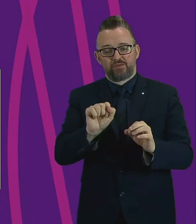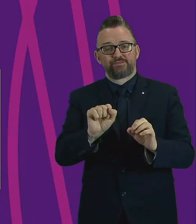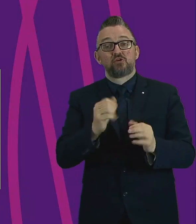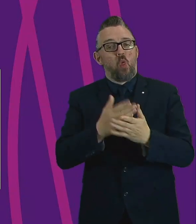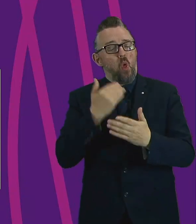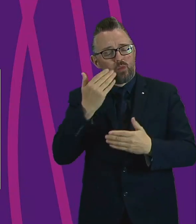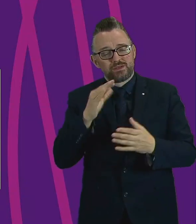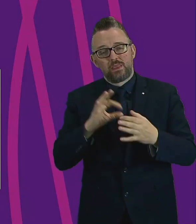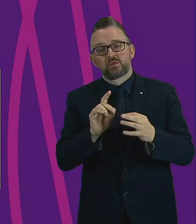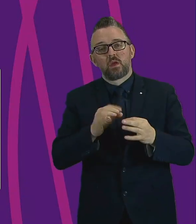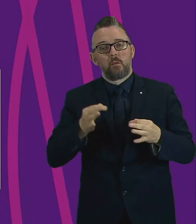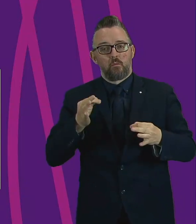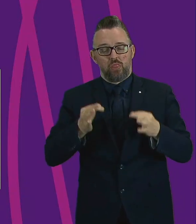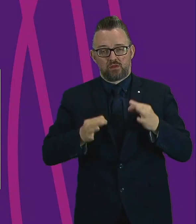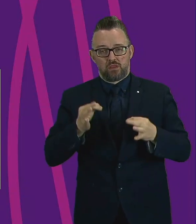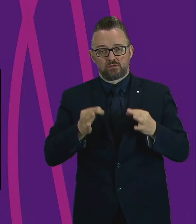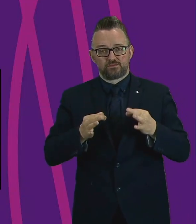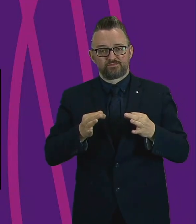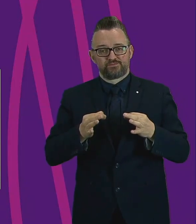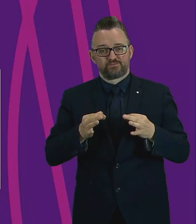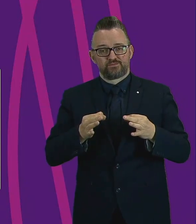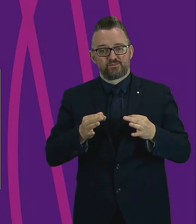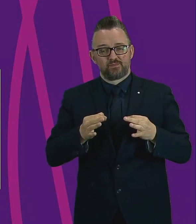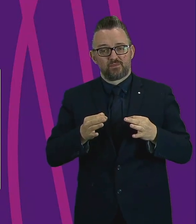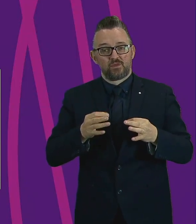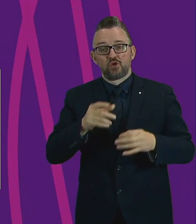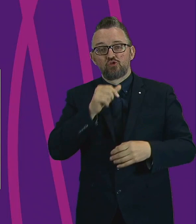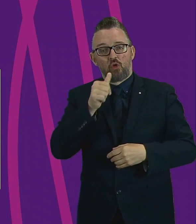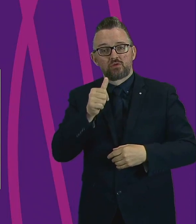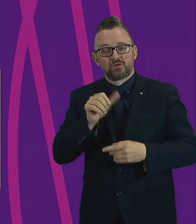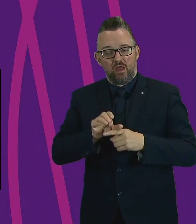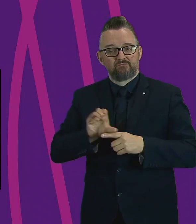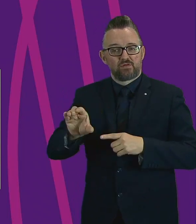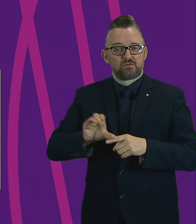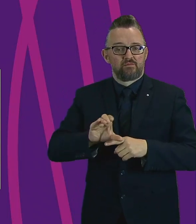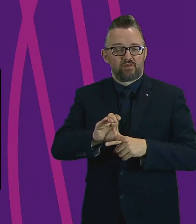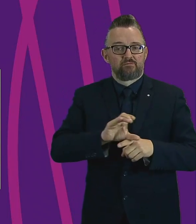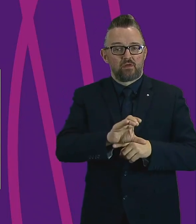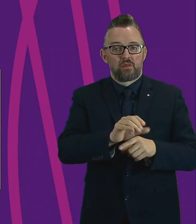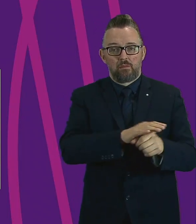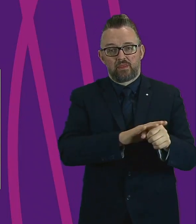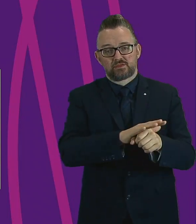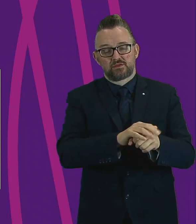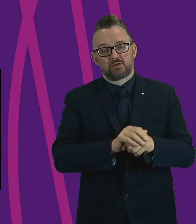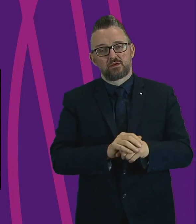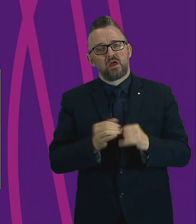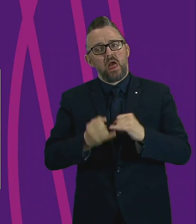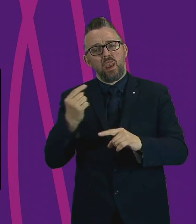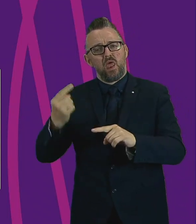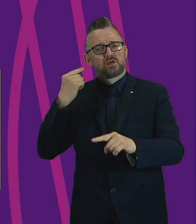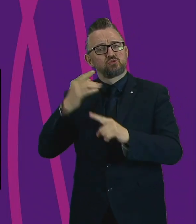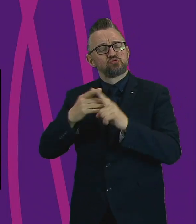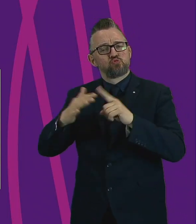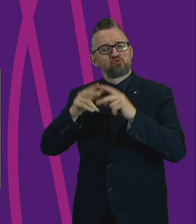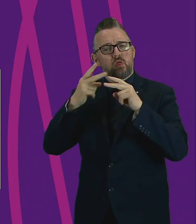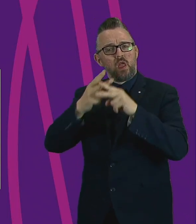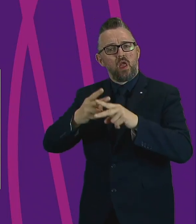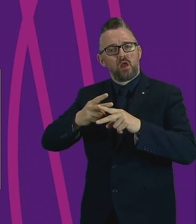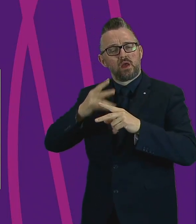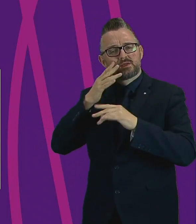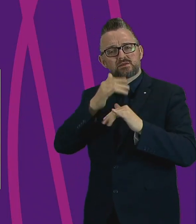It's always been about not funding the places. The last social care survey, care home